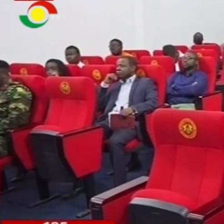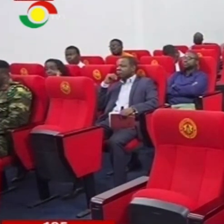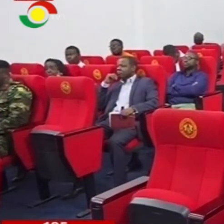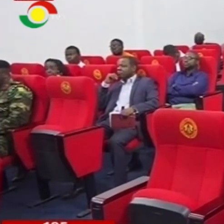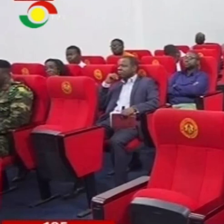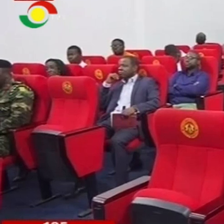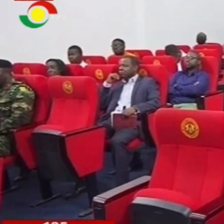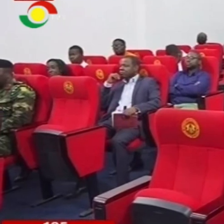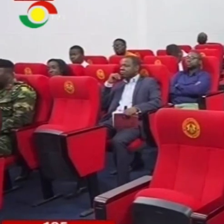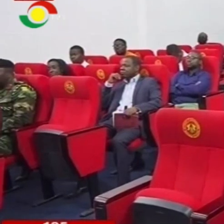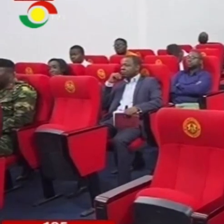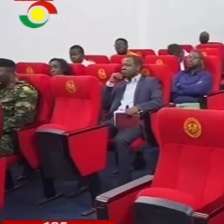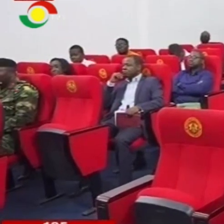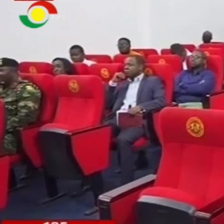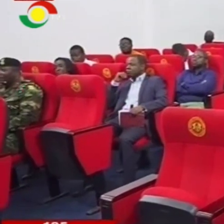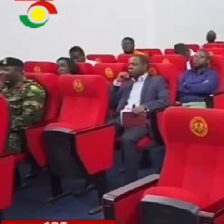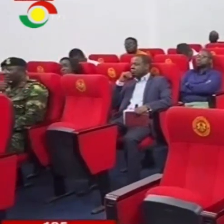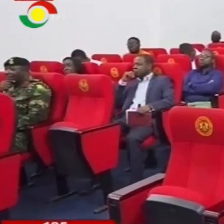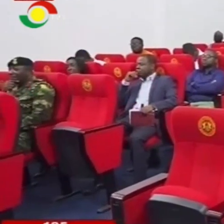Thank you, Honorable Member.